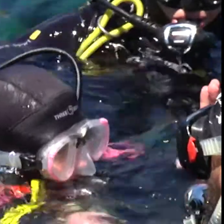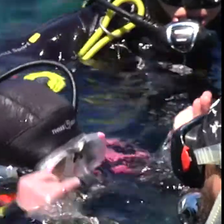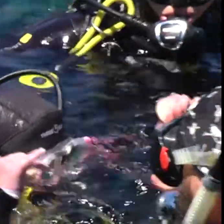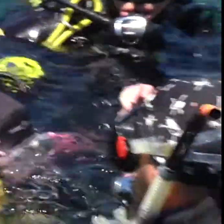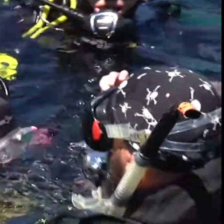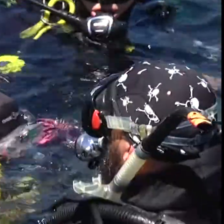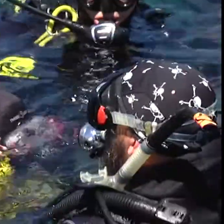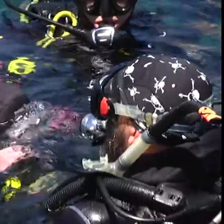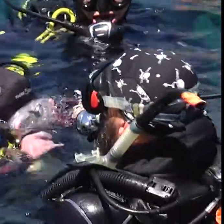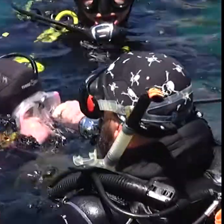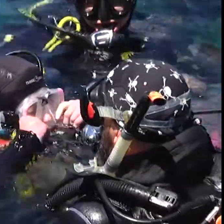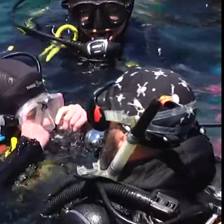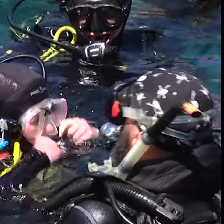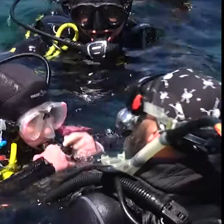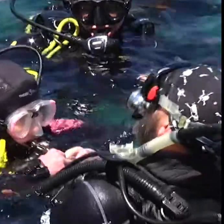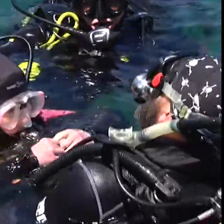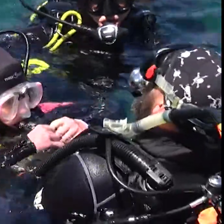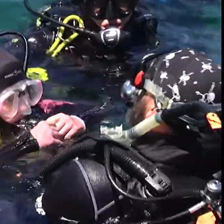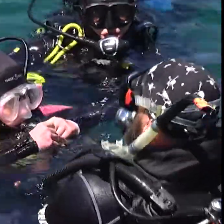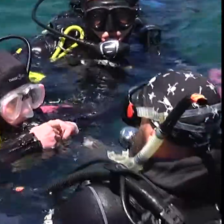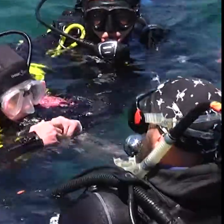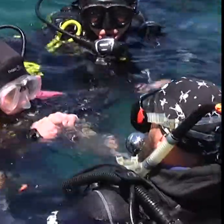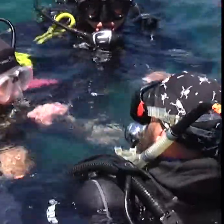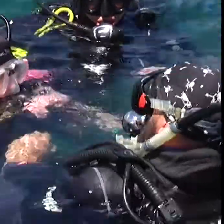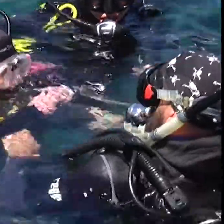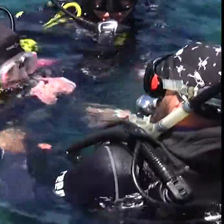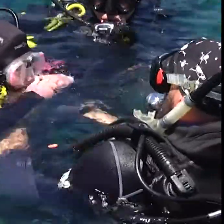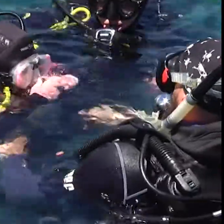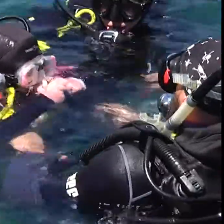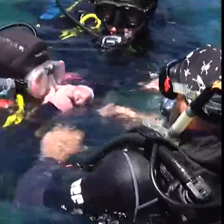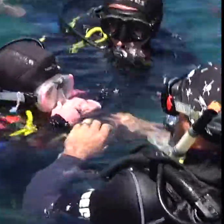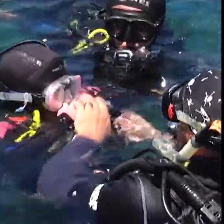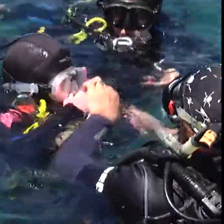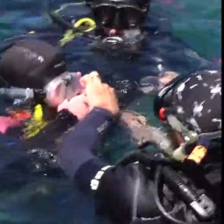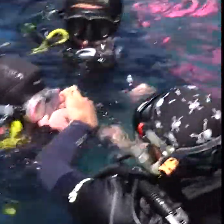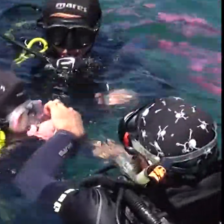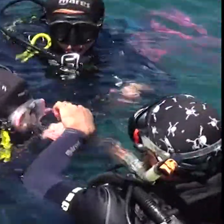Saam met ons. Hulle kom saam met ons. Ek sal hulle wacht.